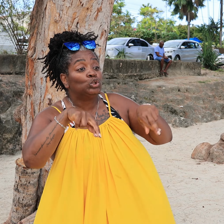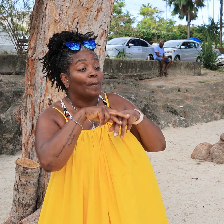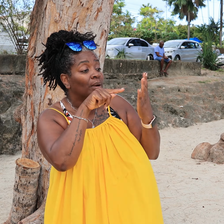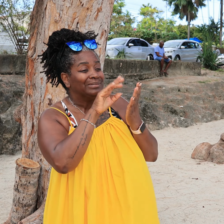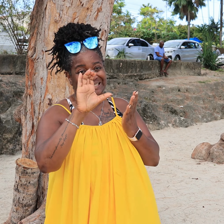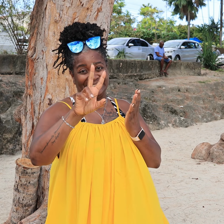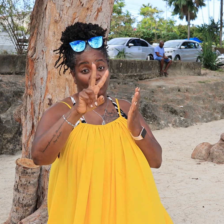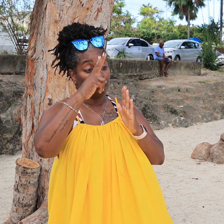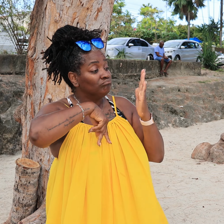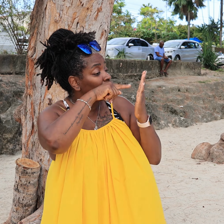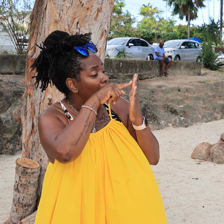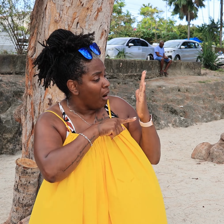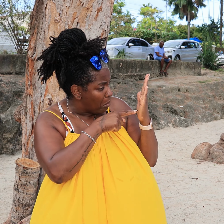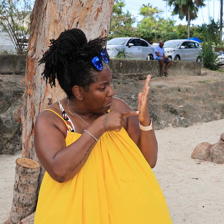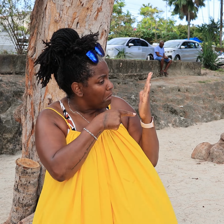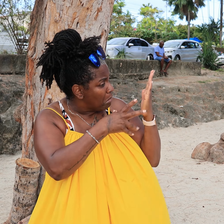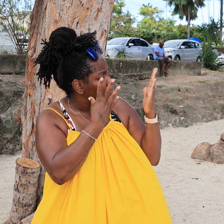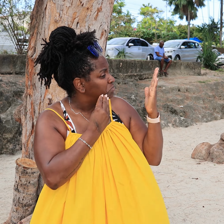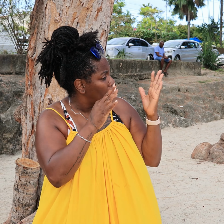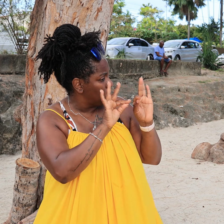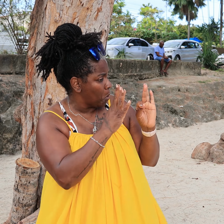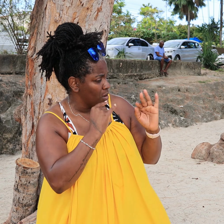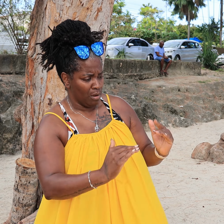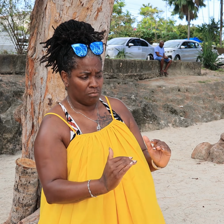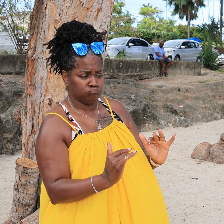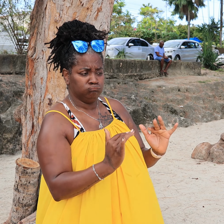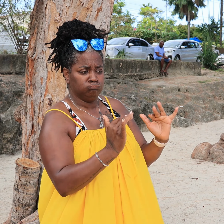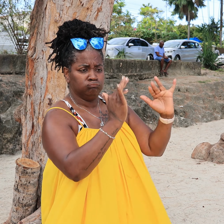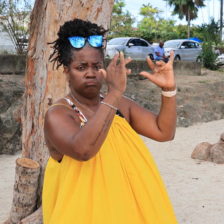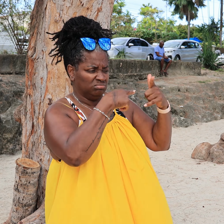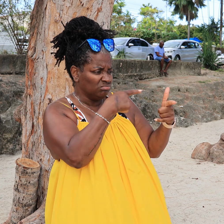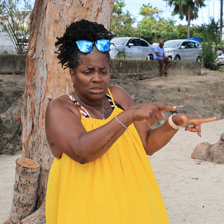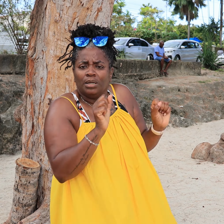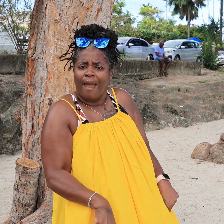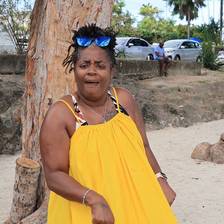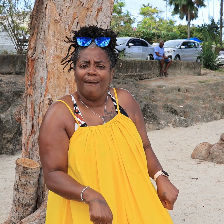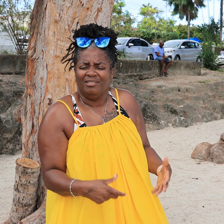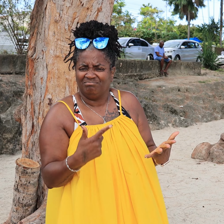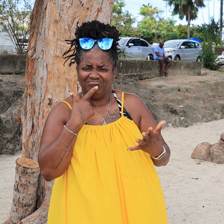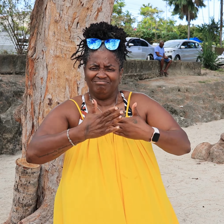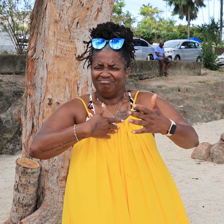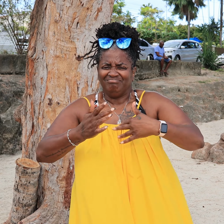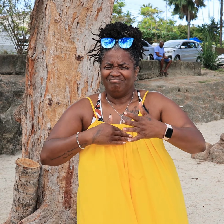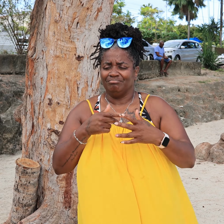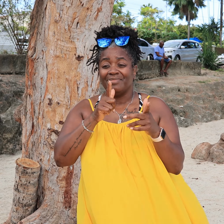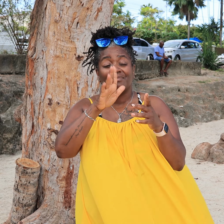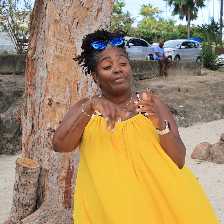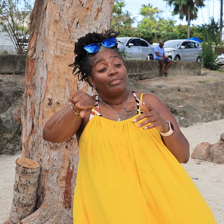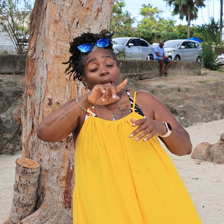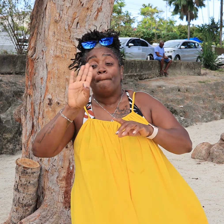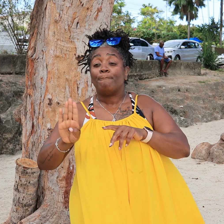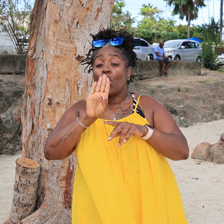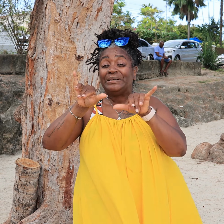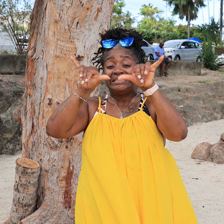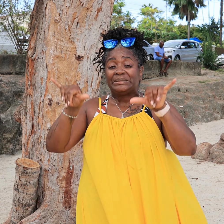a CV and you see, oh, they've got experience, that's important, and then they can move on up, they can advance. Really, the Barbados education system